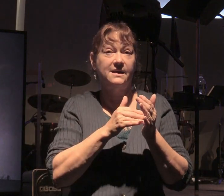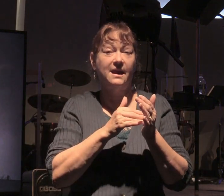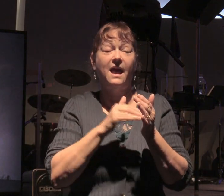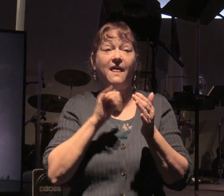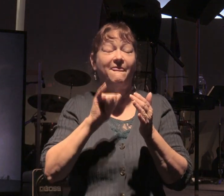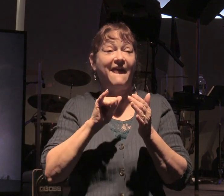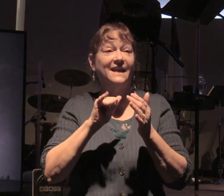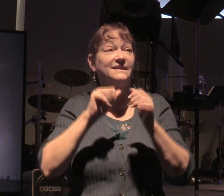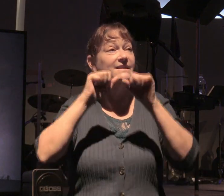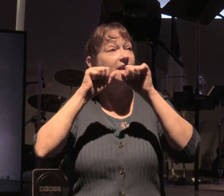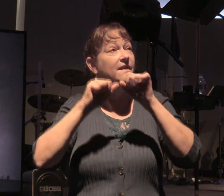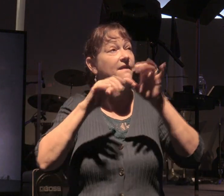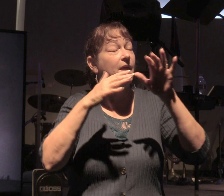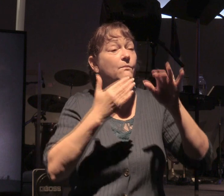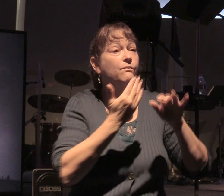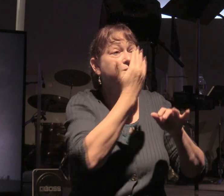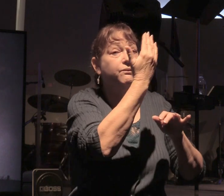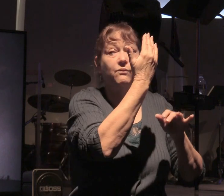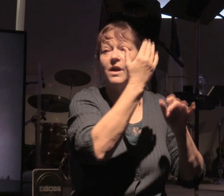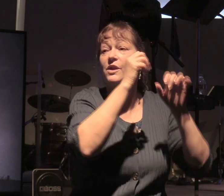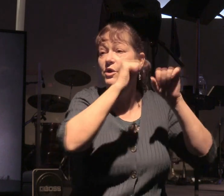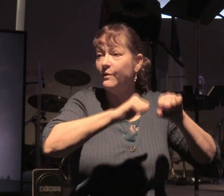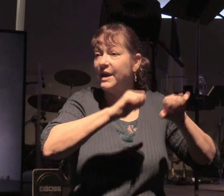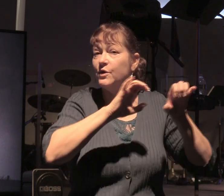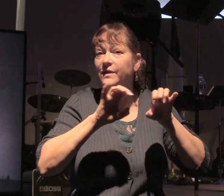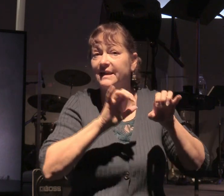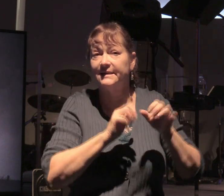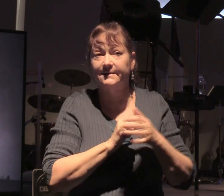the hill. You can do this.